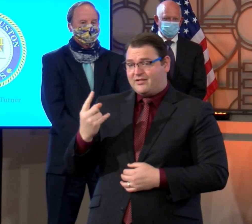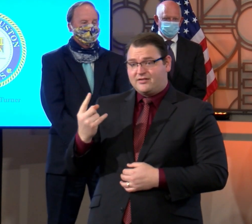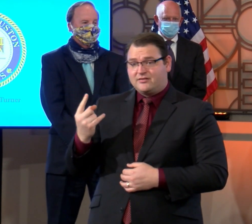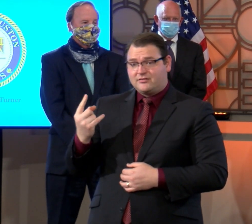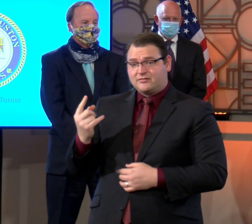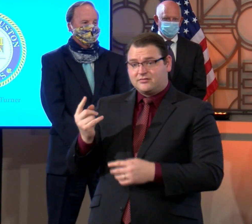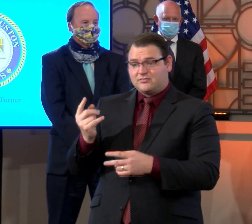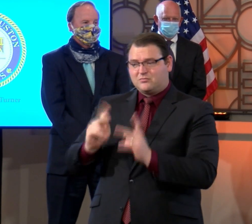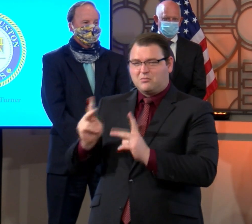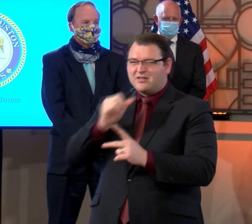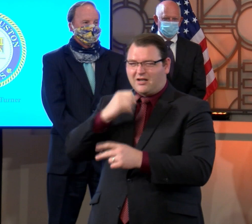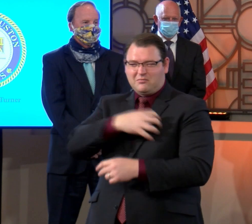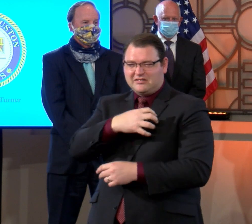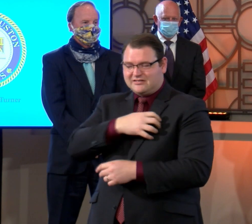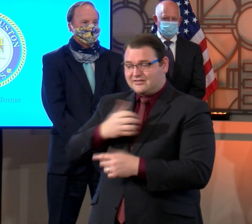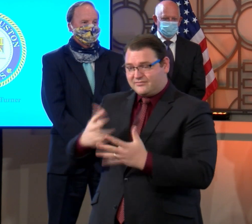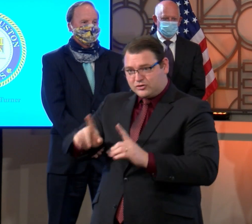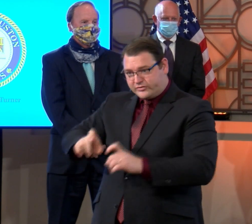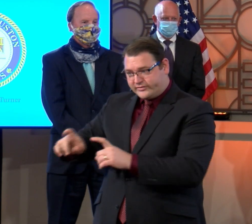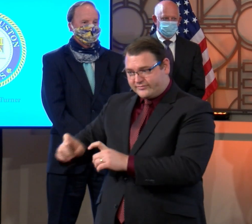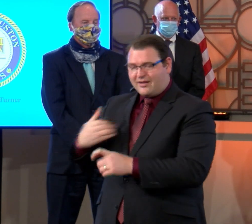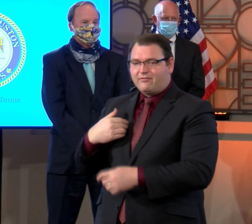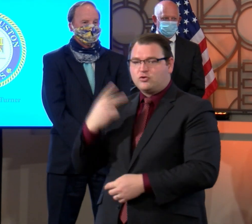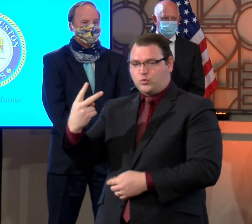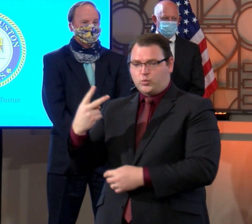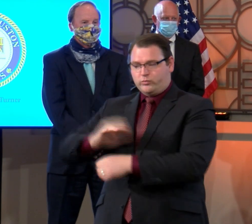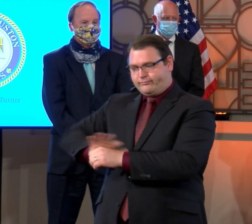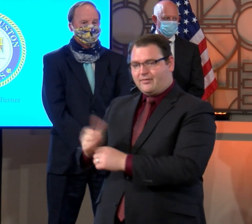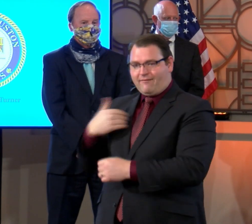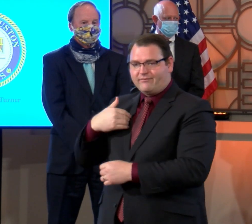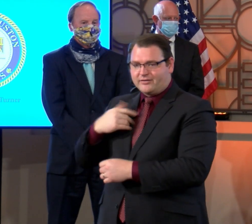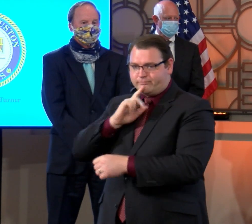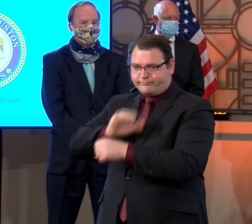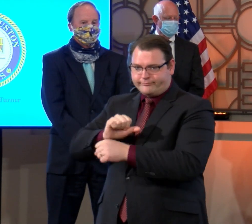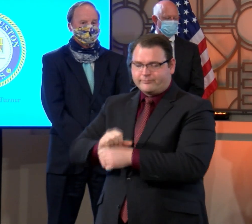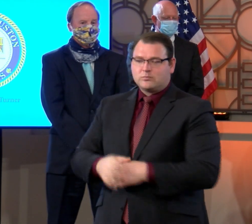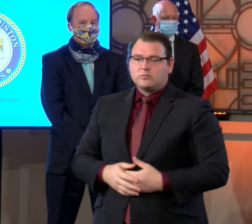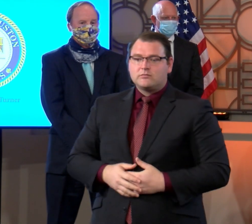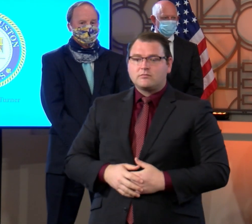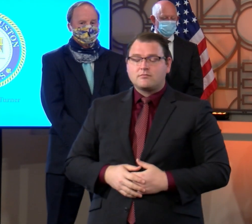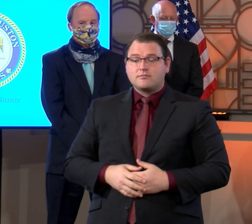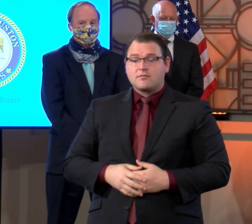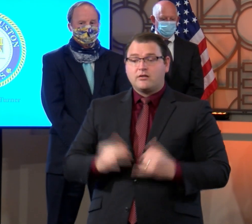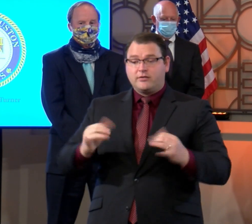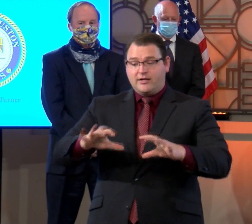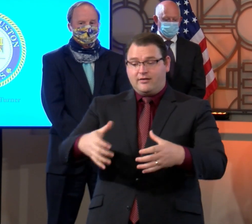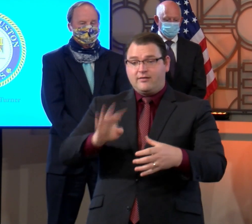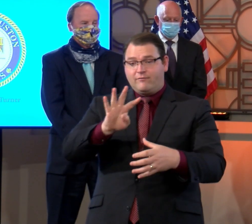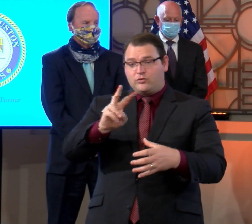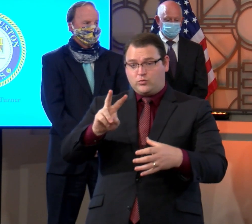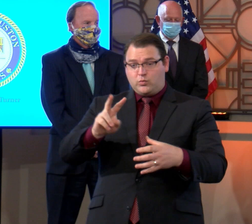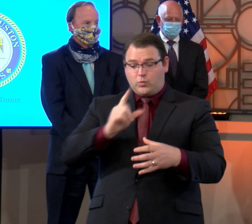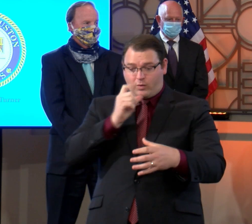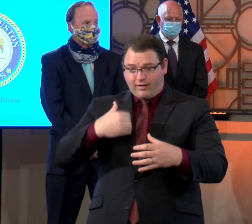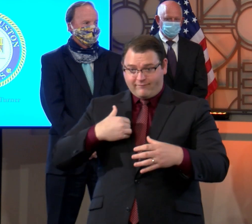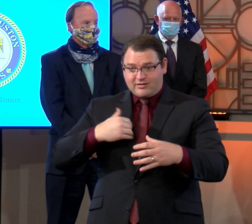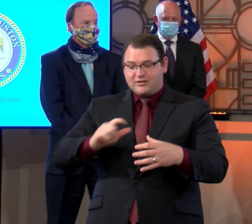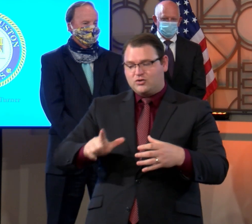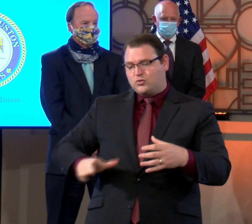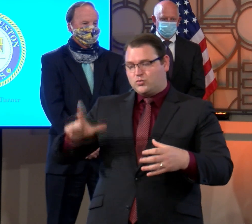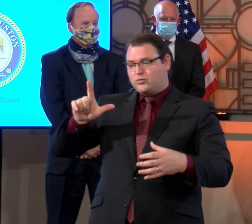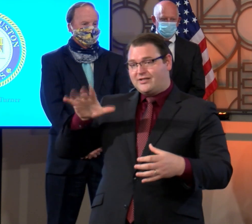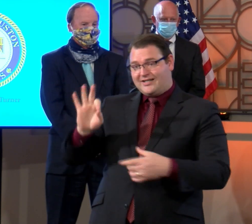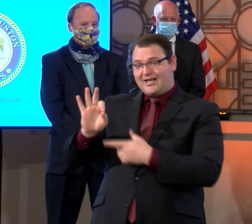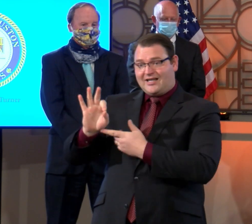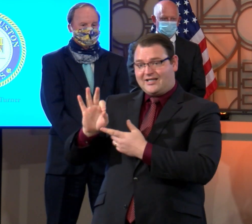civilians have been tested with 2 positive. To date, out of the 42 positive, 29 folks,